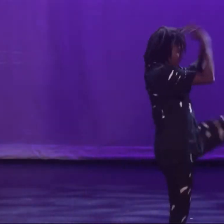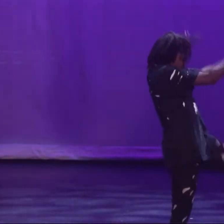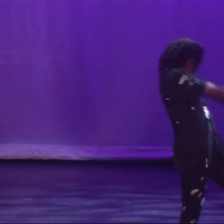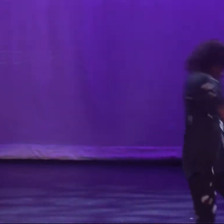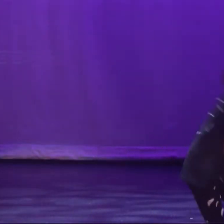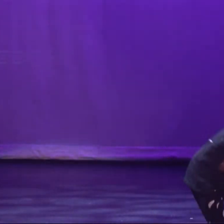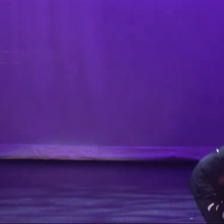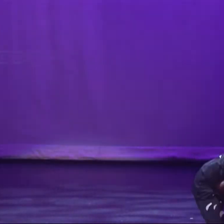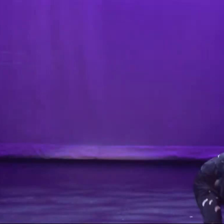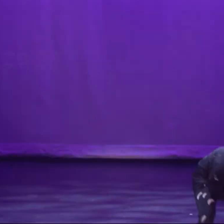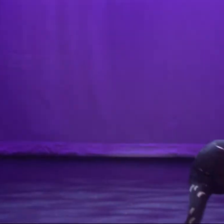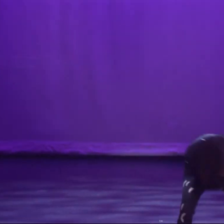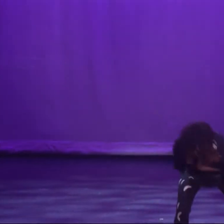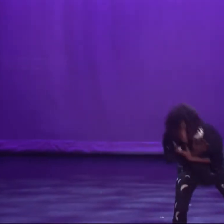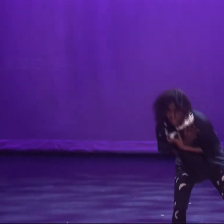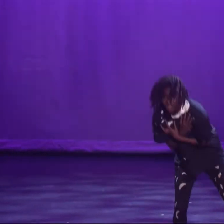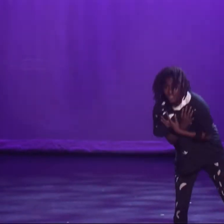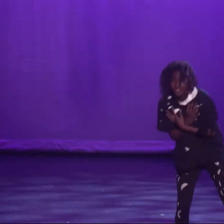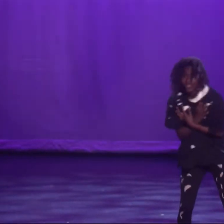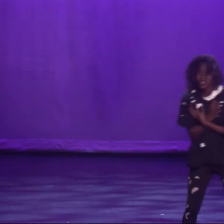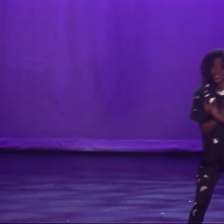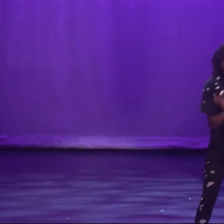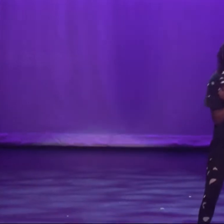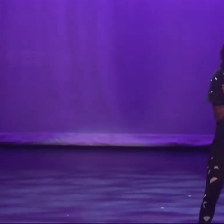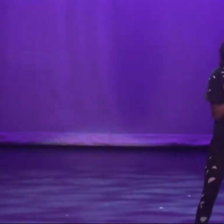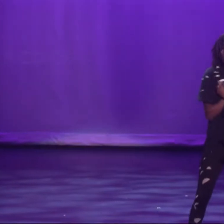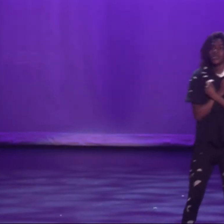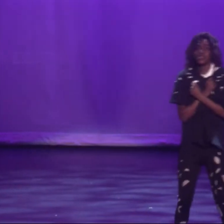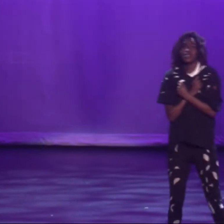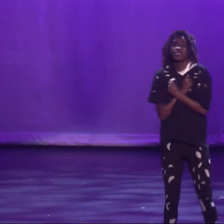any signs, I'm alive still.